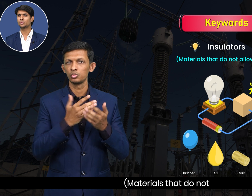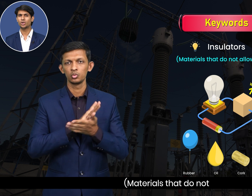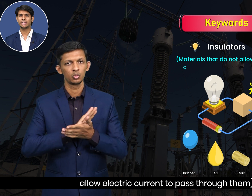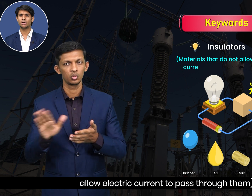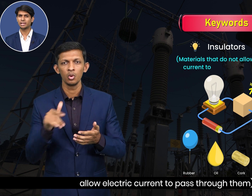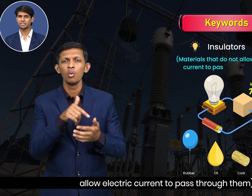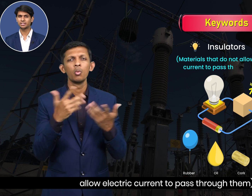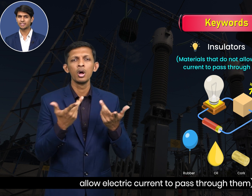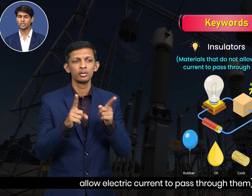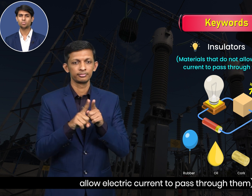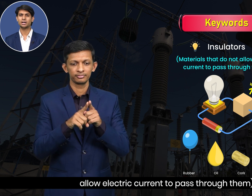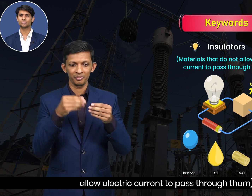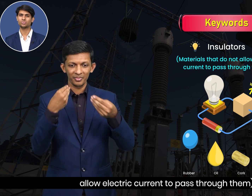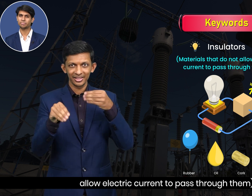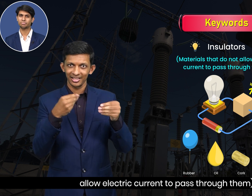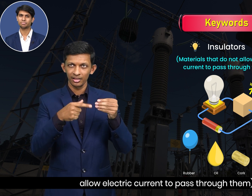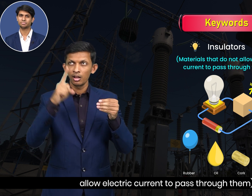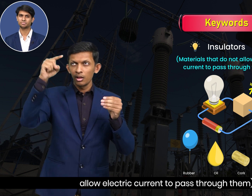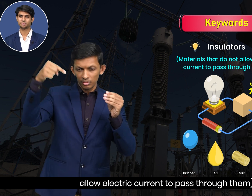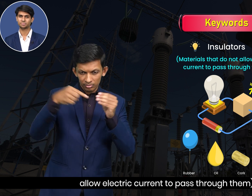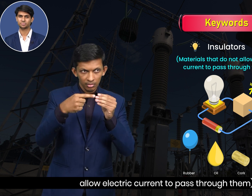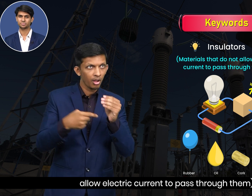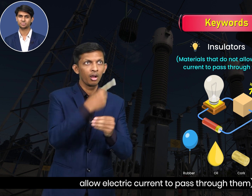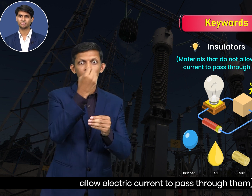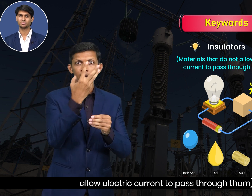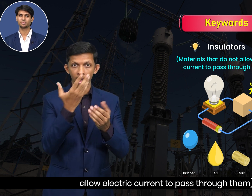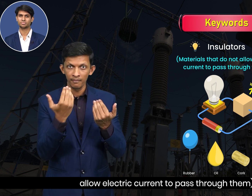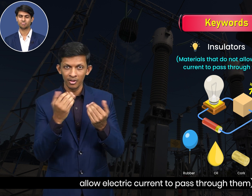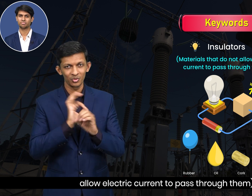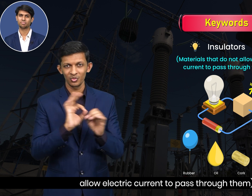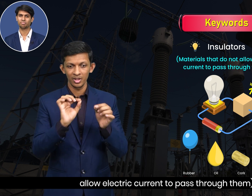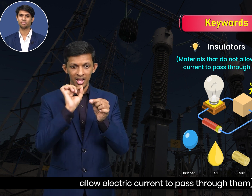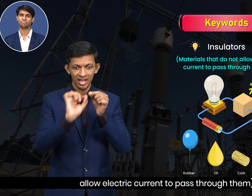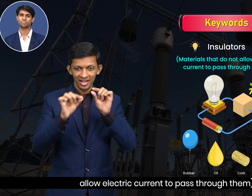materials that do not allow electric current to pass through them,